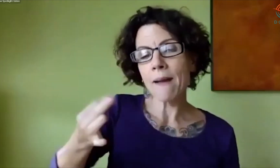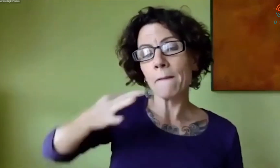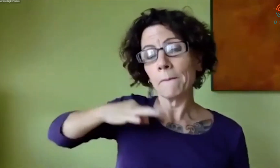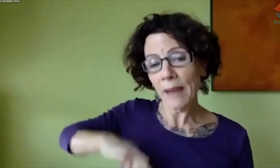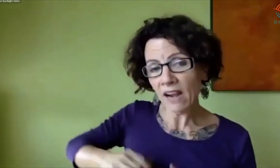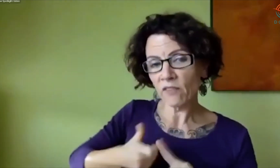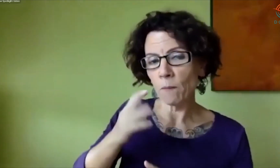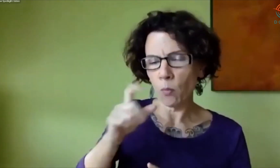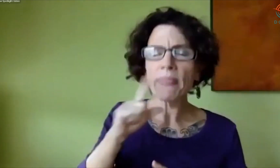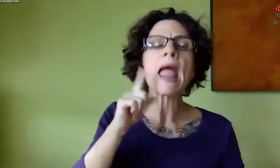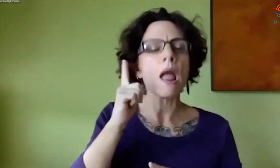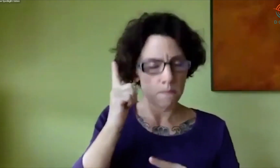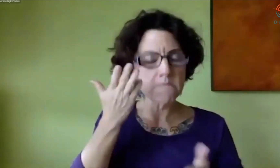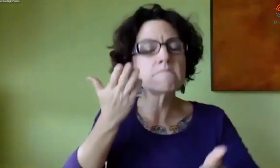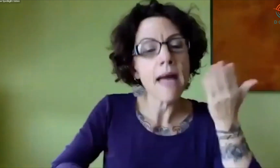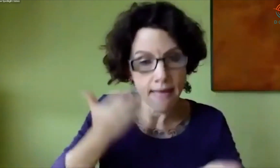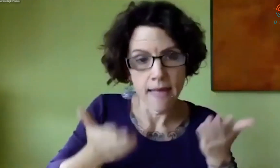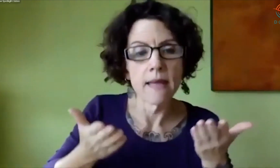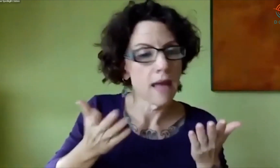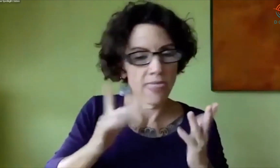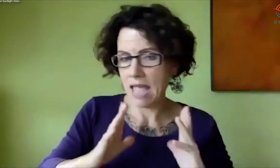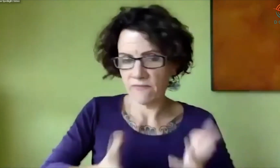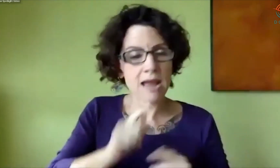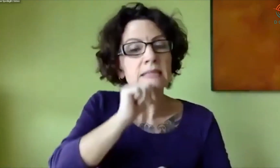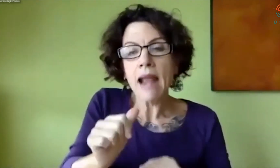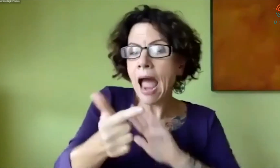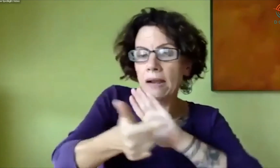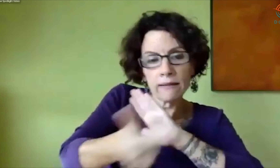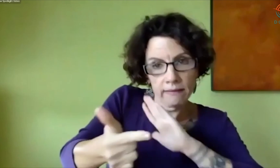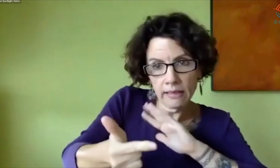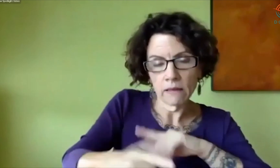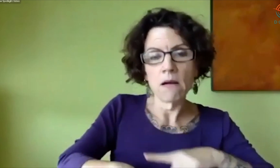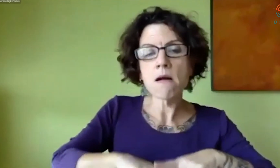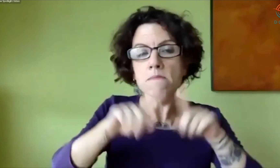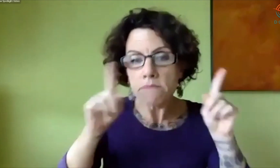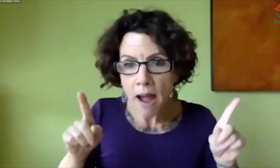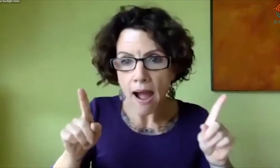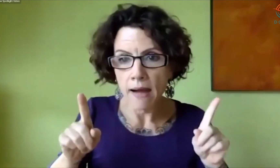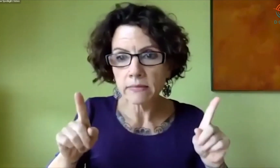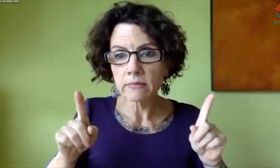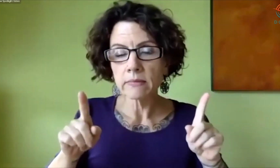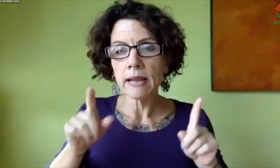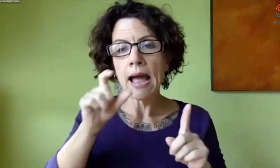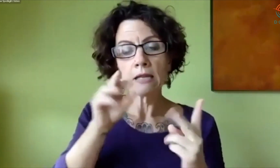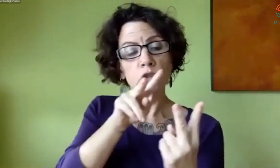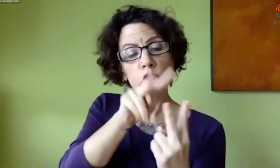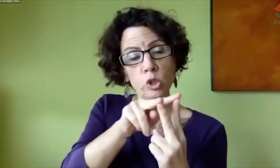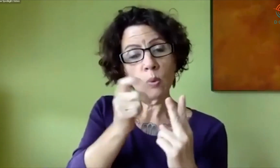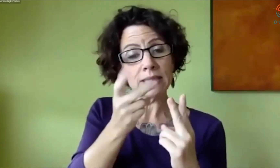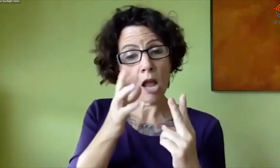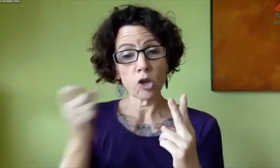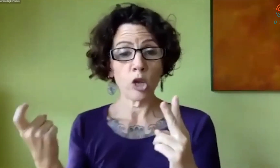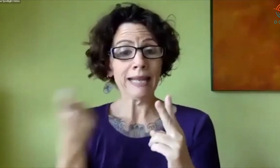not benefit from the will. It is possible, and that's fine. It's not illegal. But